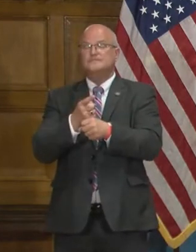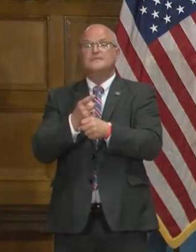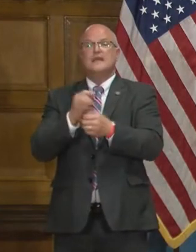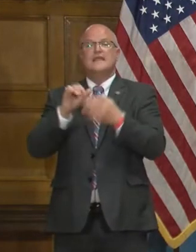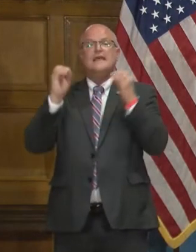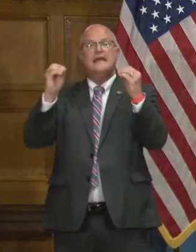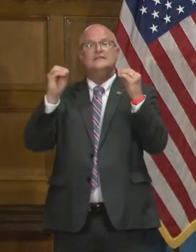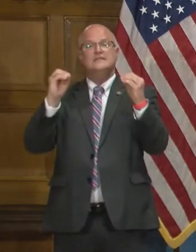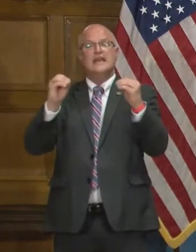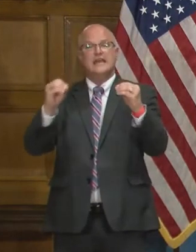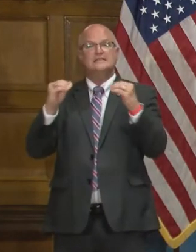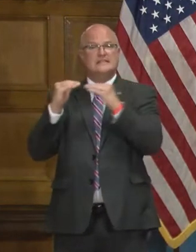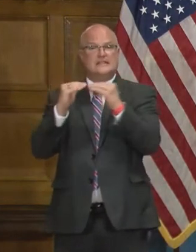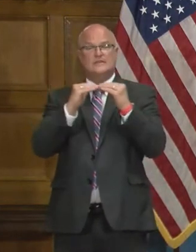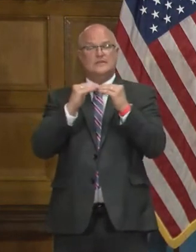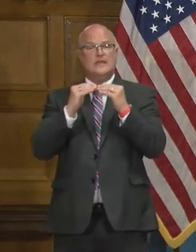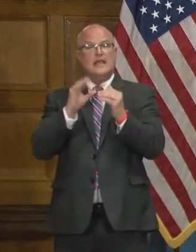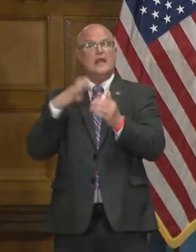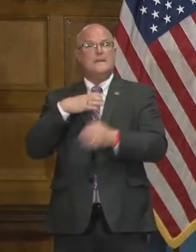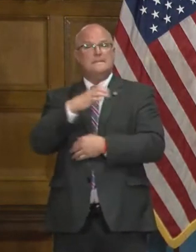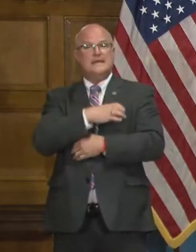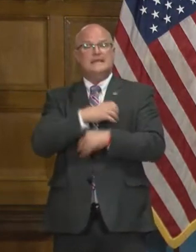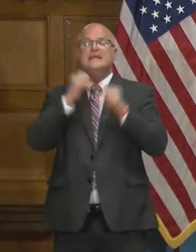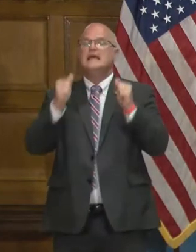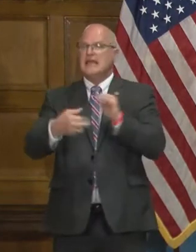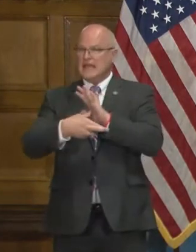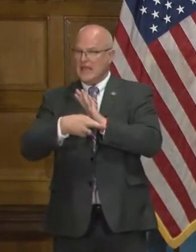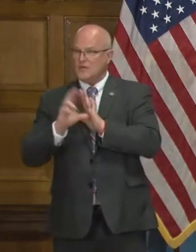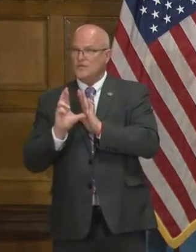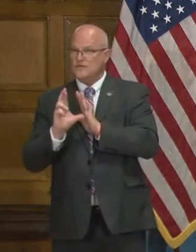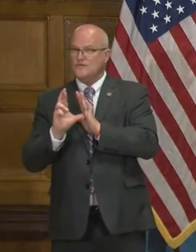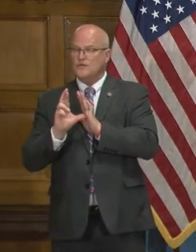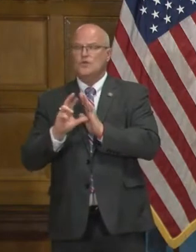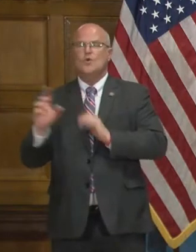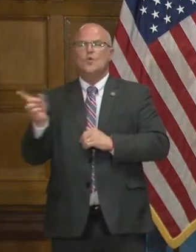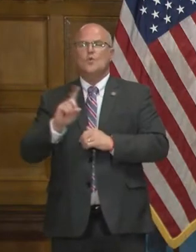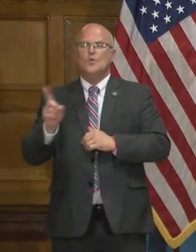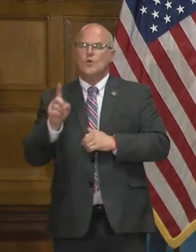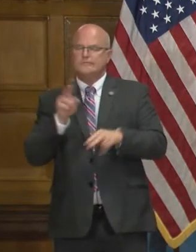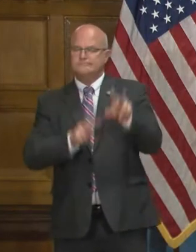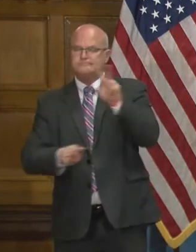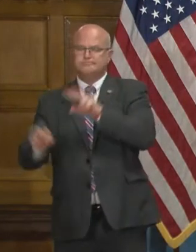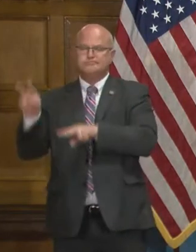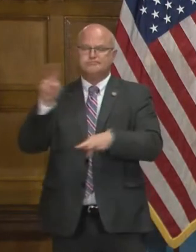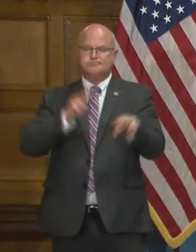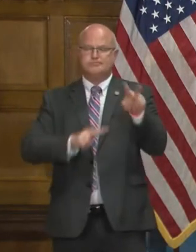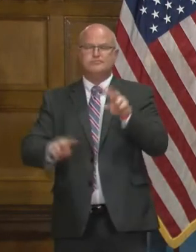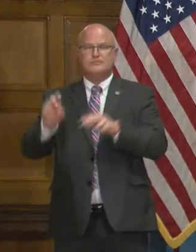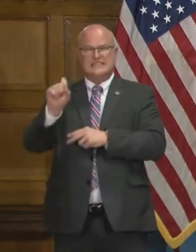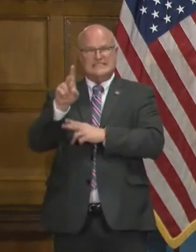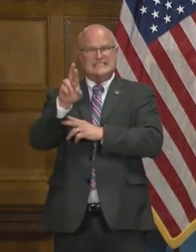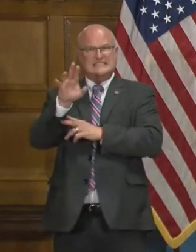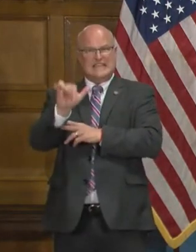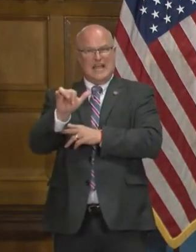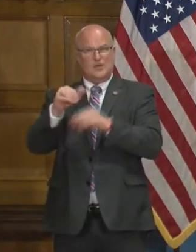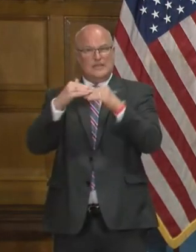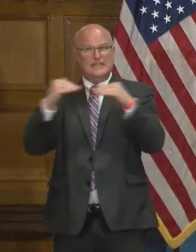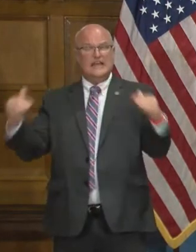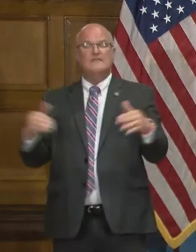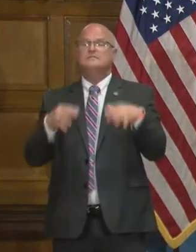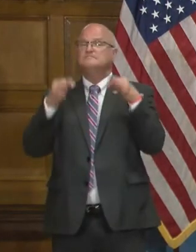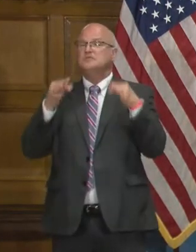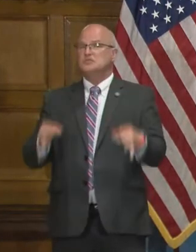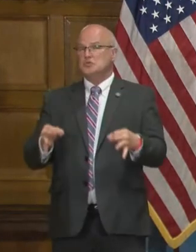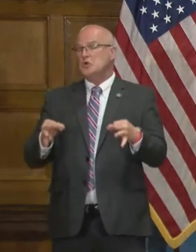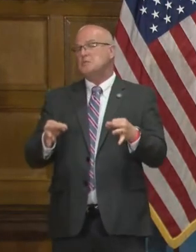the Education Adequacy Committee can review where we are in terms of our median salary level and